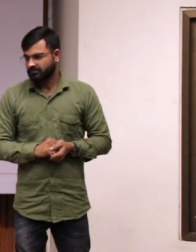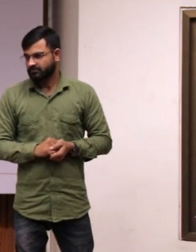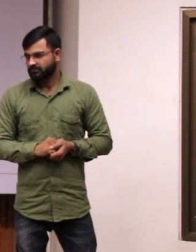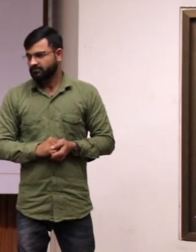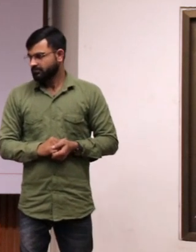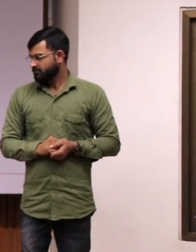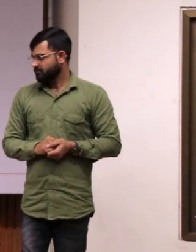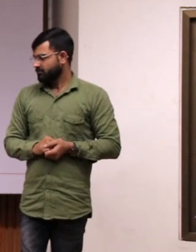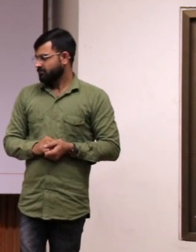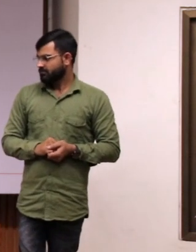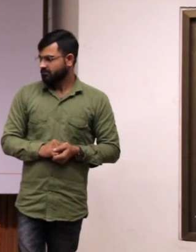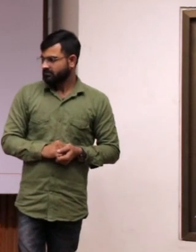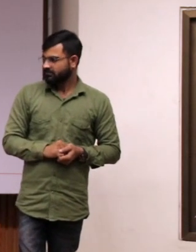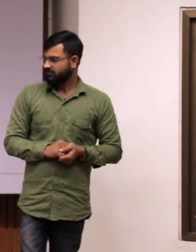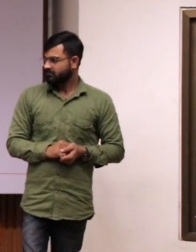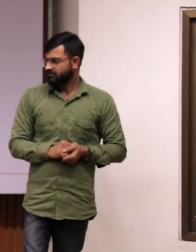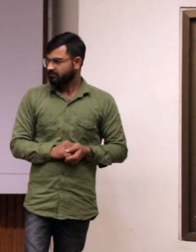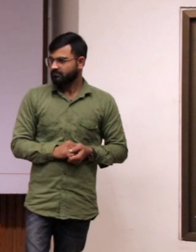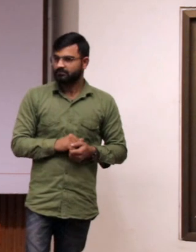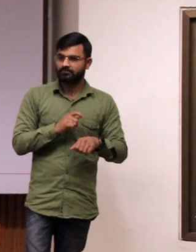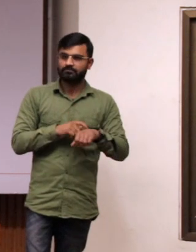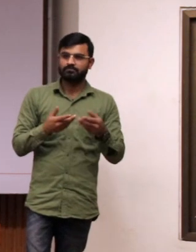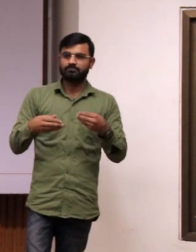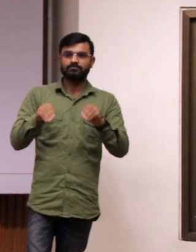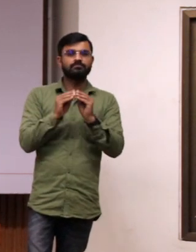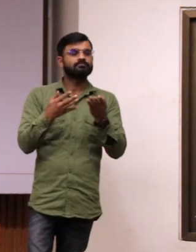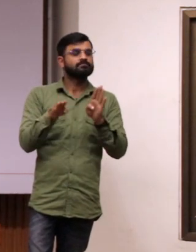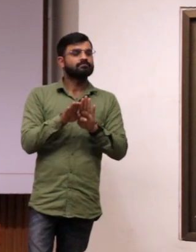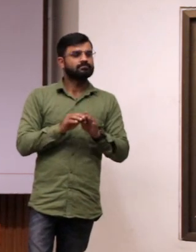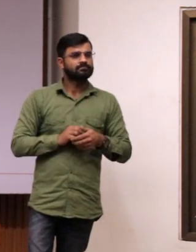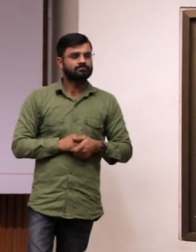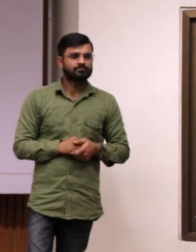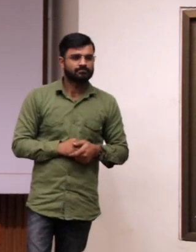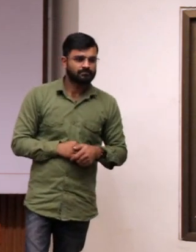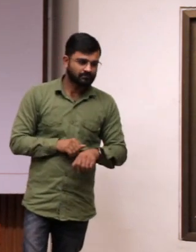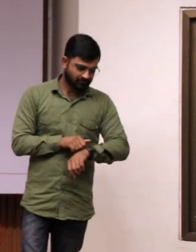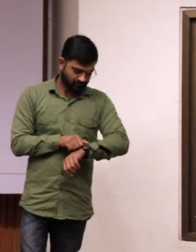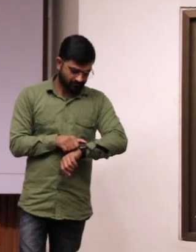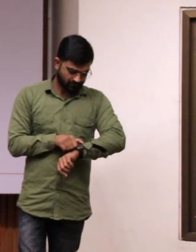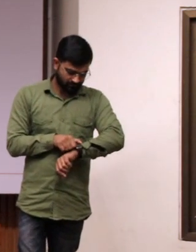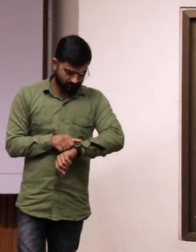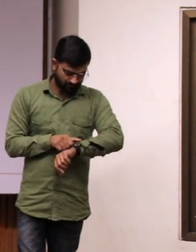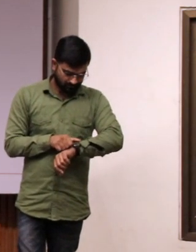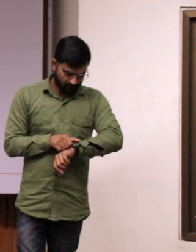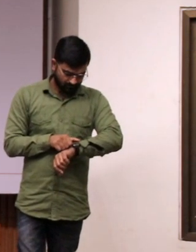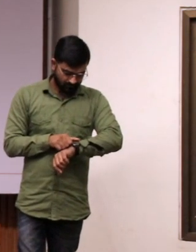I think we can take a couple of more questions before we close here. So I can see one hand there. Anand,